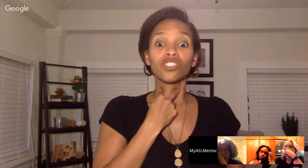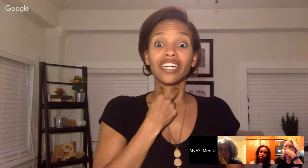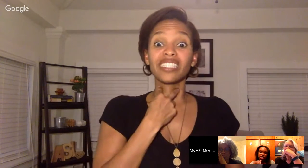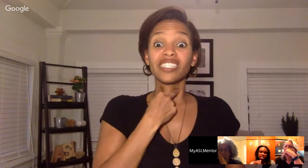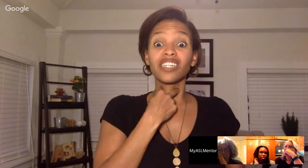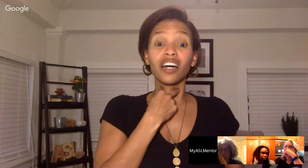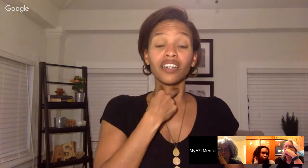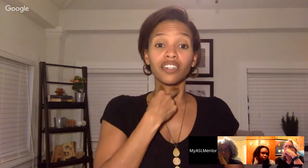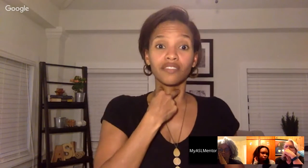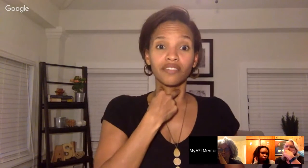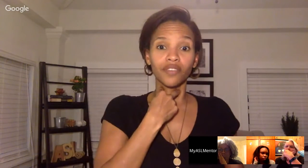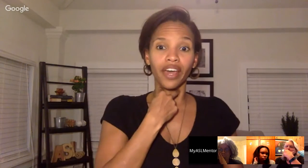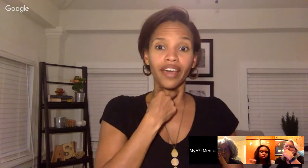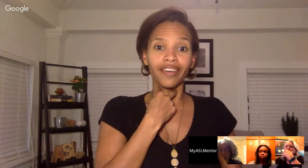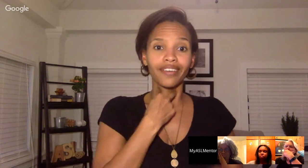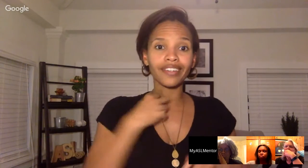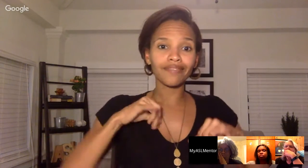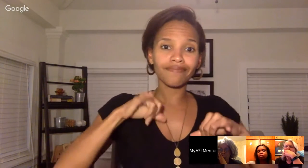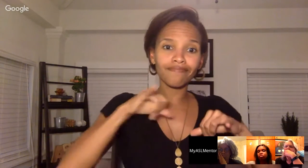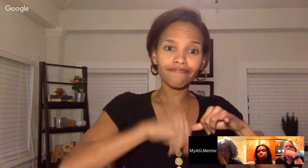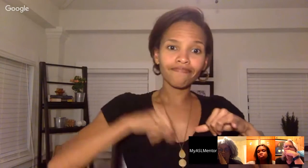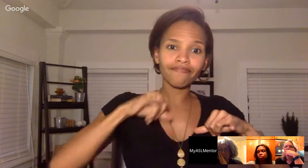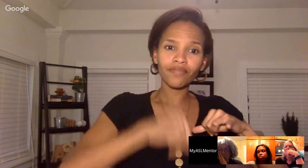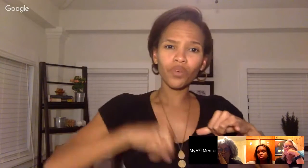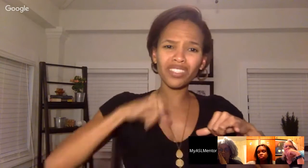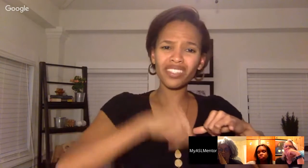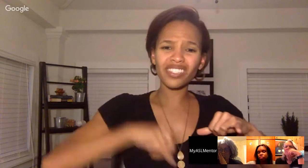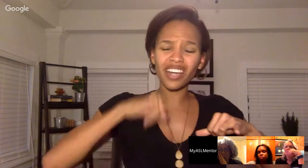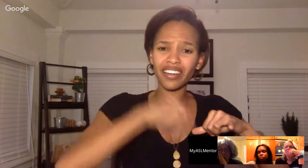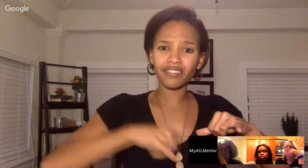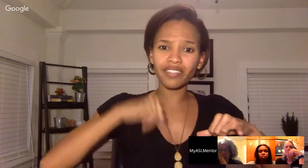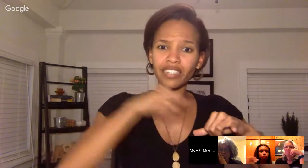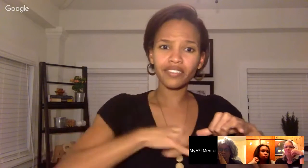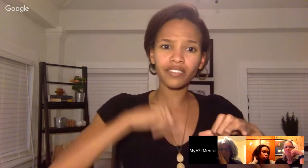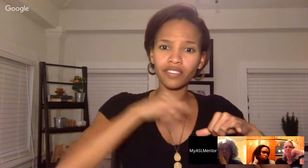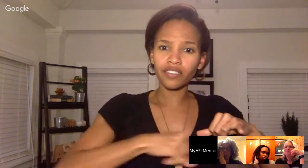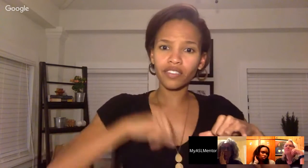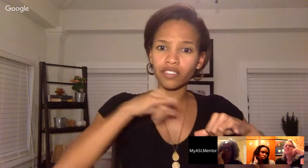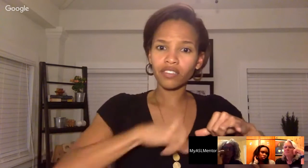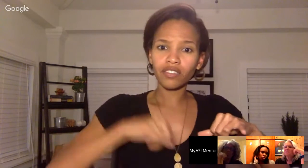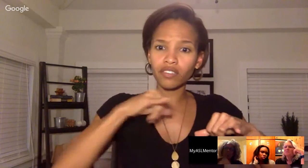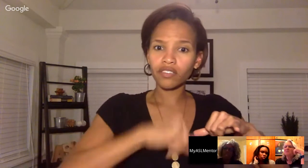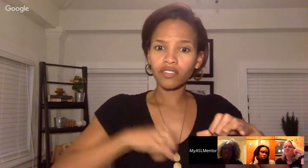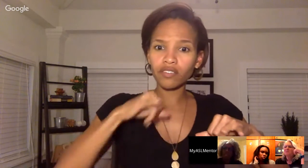She signs stuck. Okay. What's this sign?